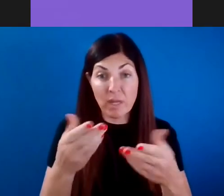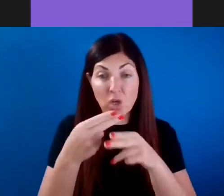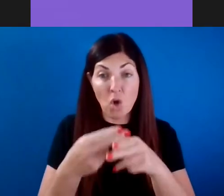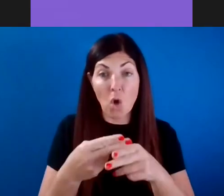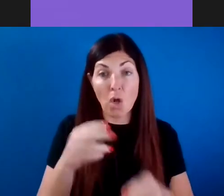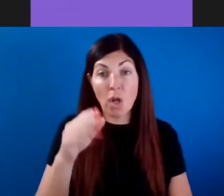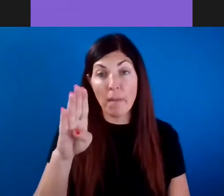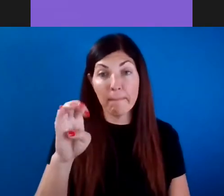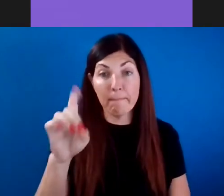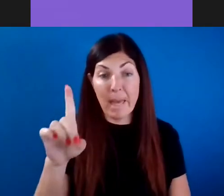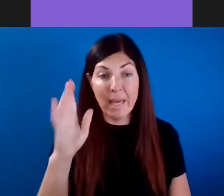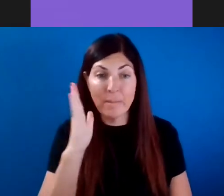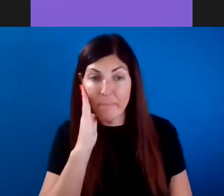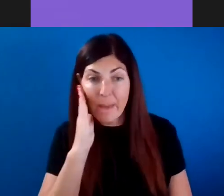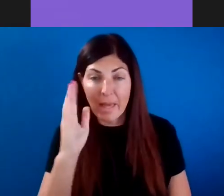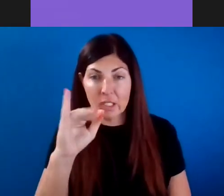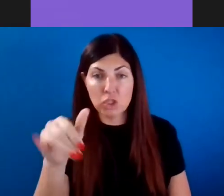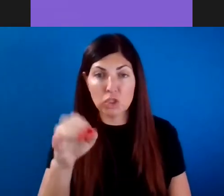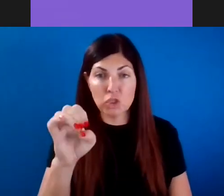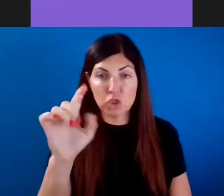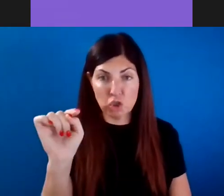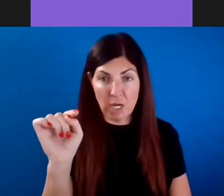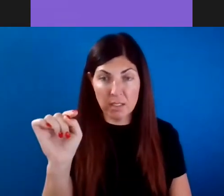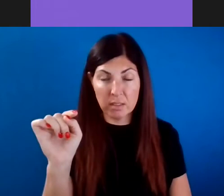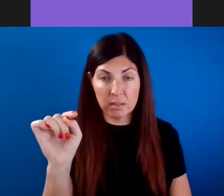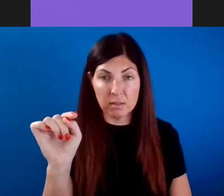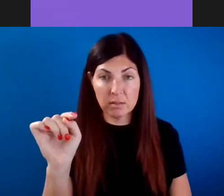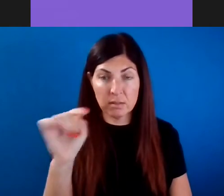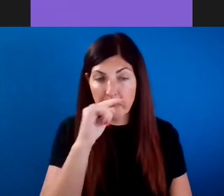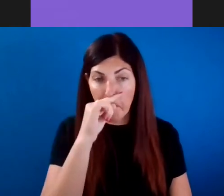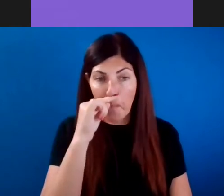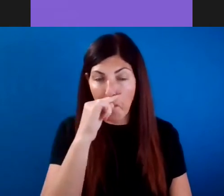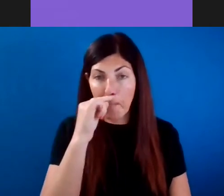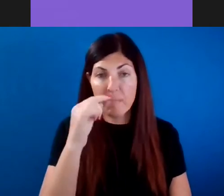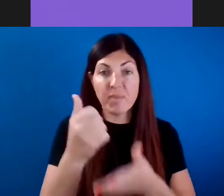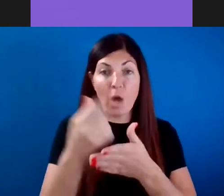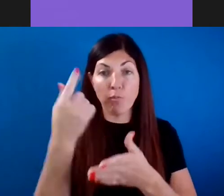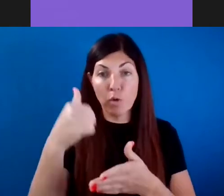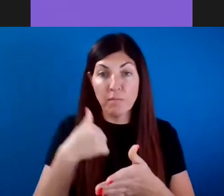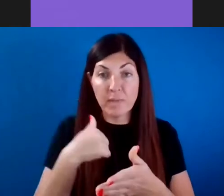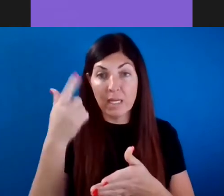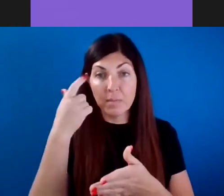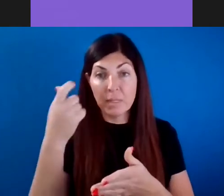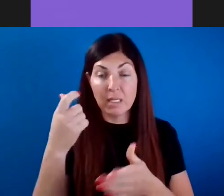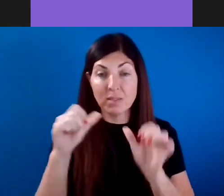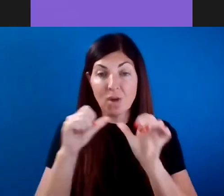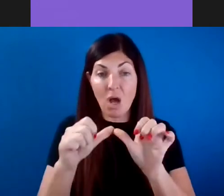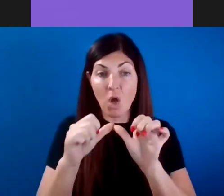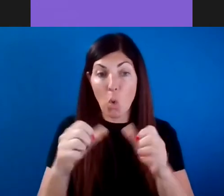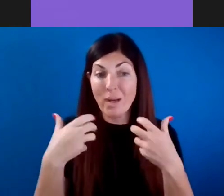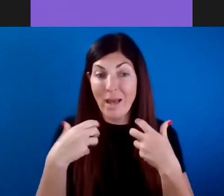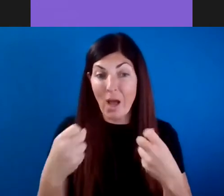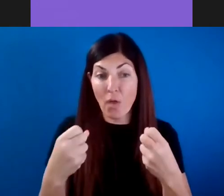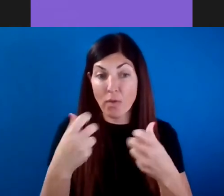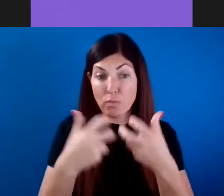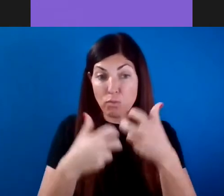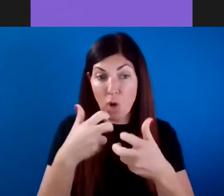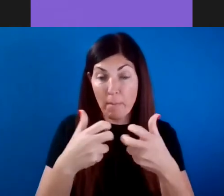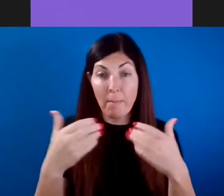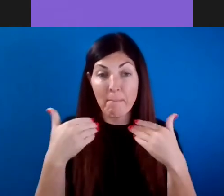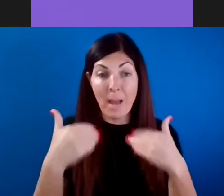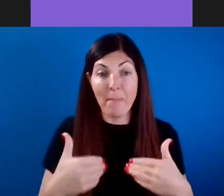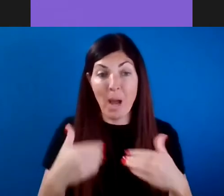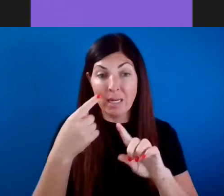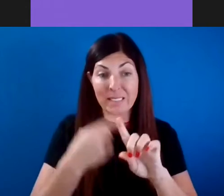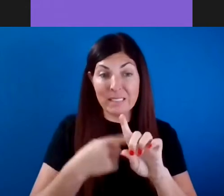jet. For me, where that's really useful is that as part of my ongoing health problems, my body temperature